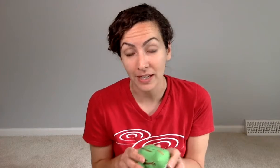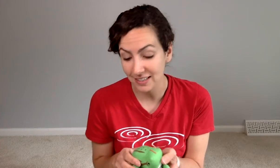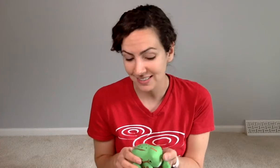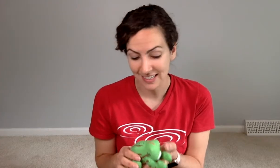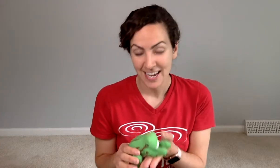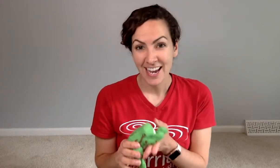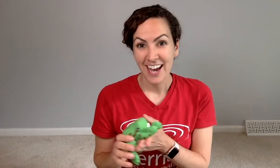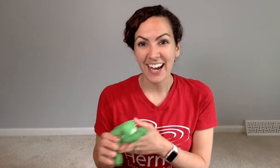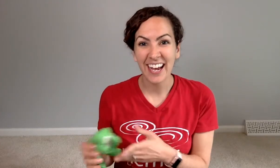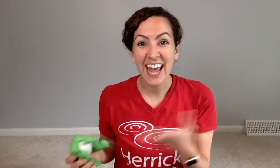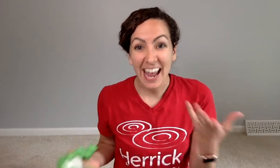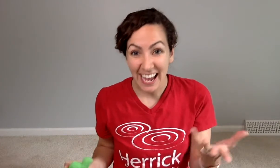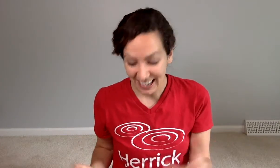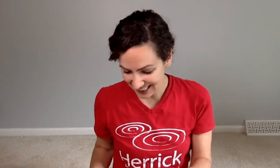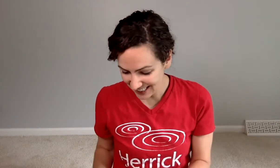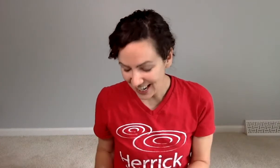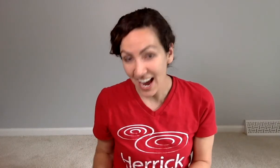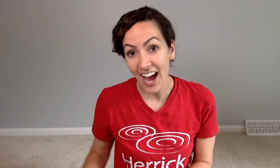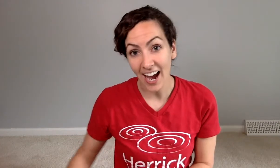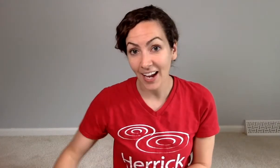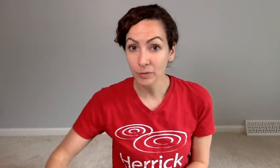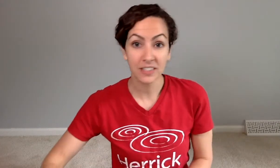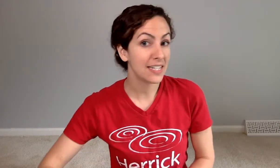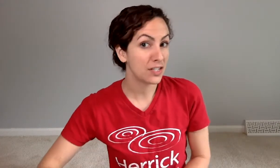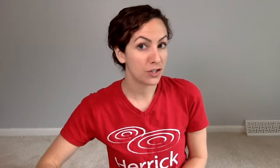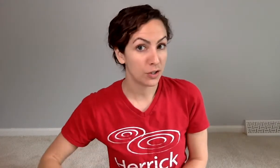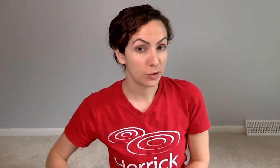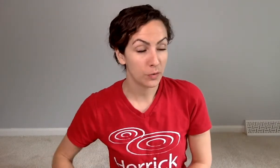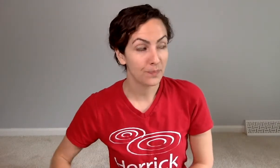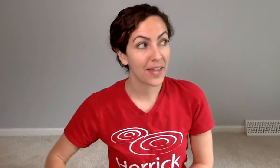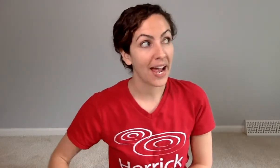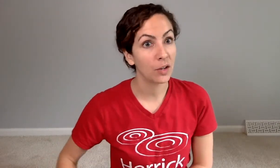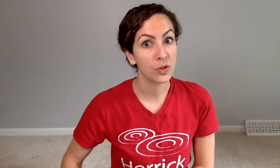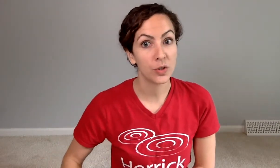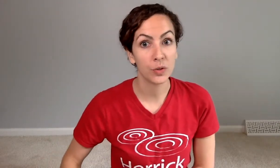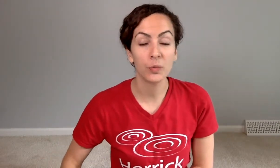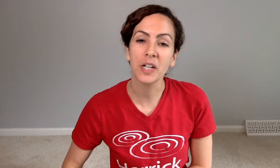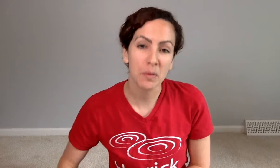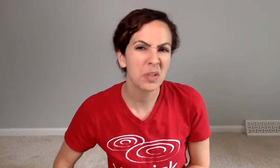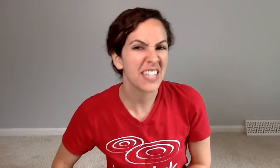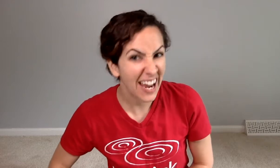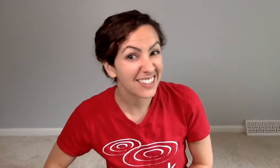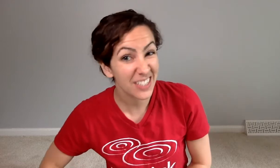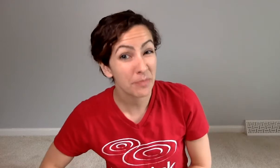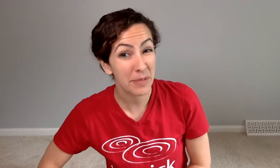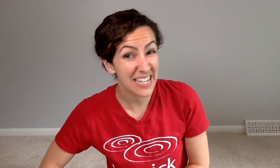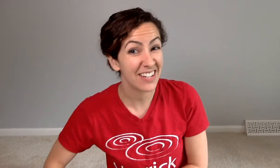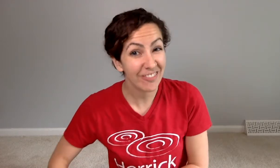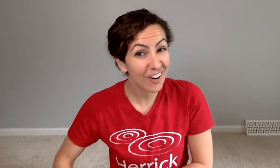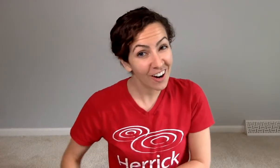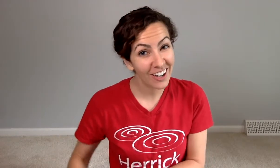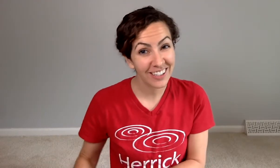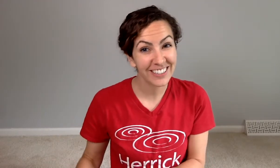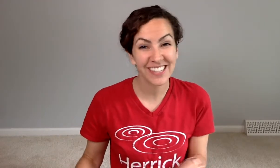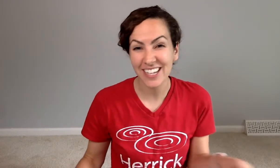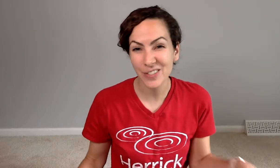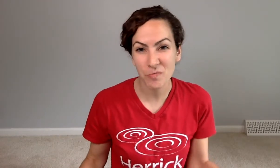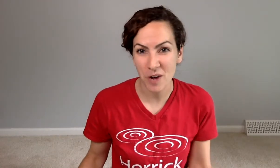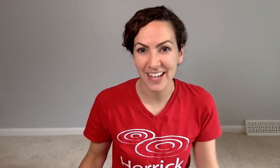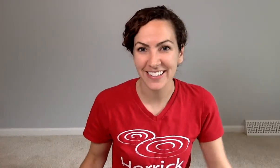us. And I will teach you we're going to pretend to be frogs as well,